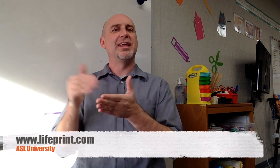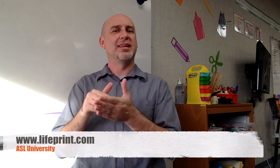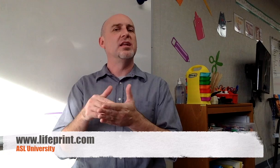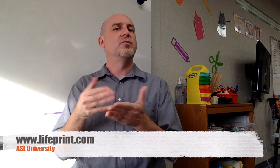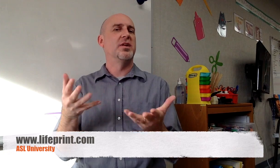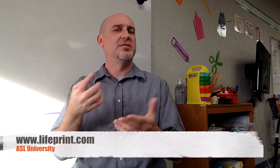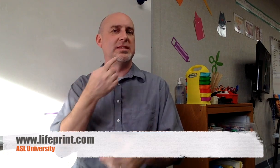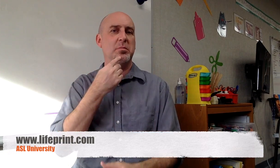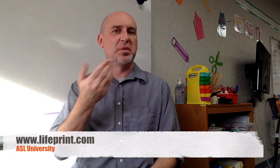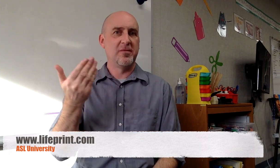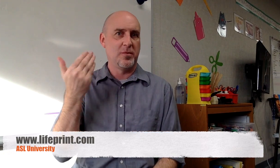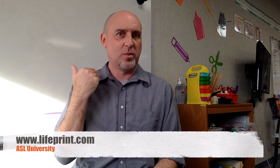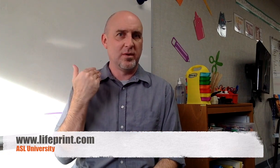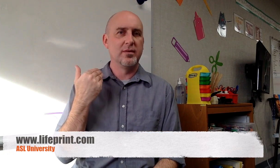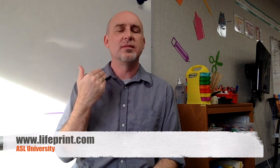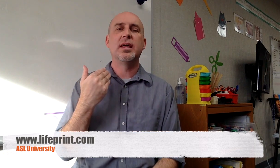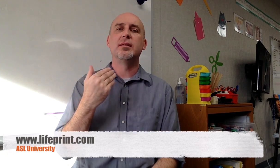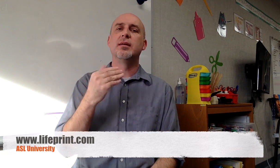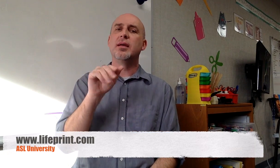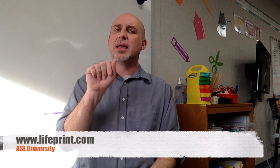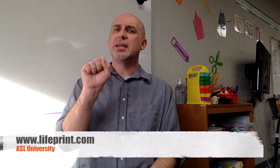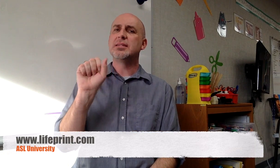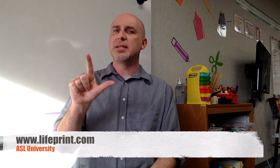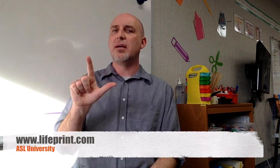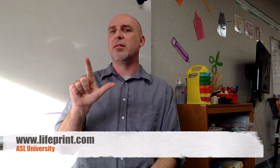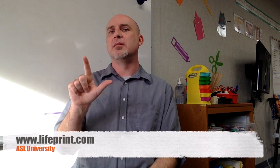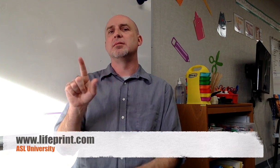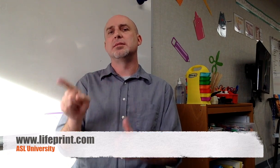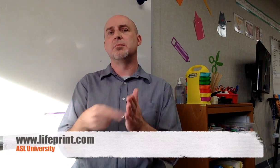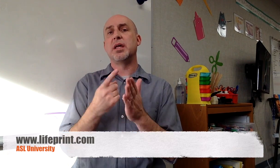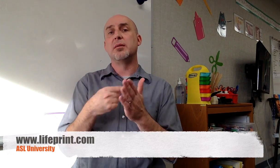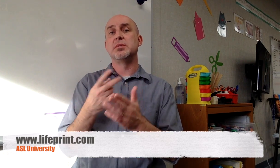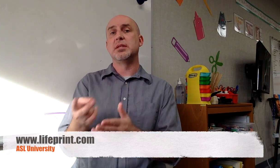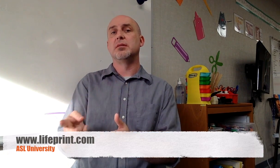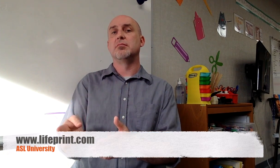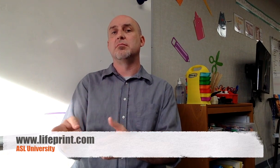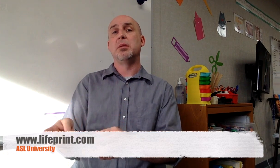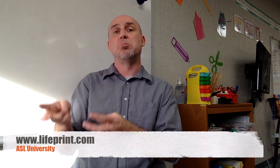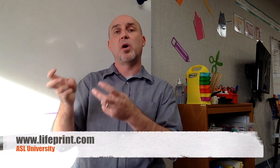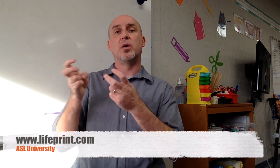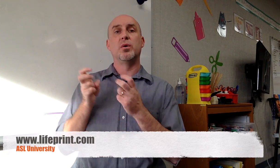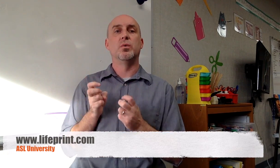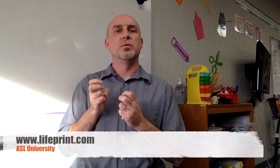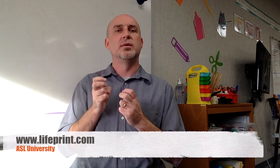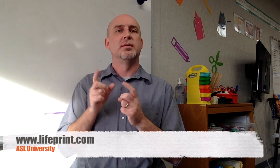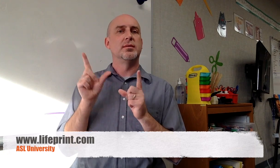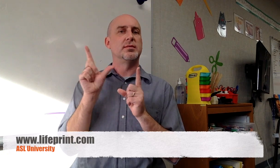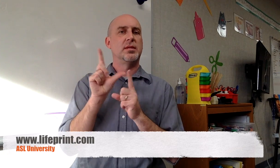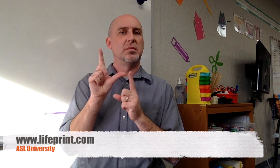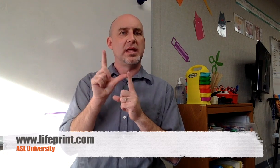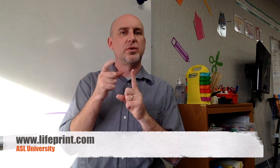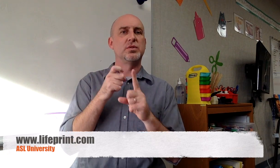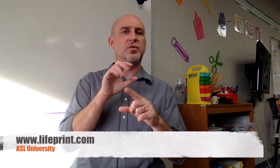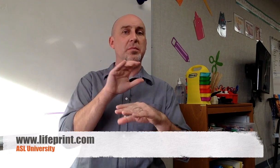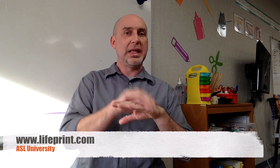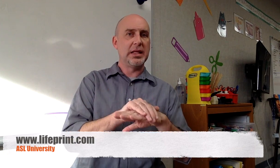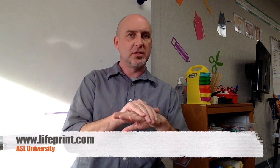kind of what I've said before, that ASL, sometimes it may borrow some letters from